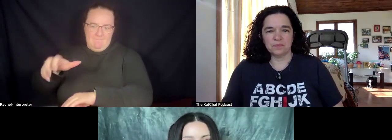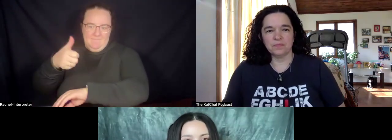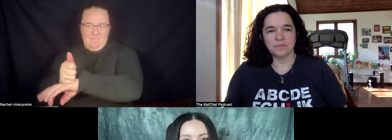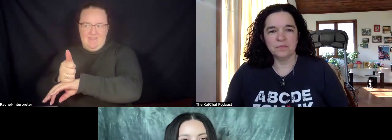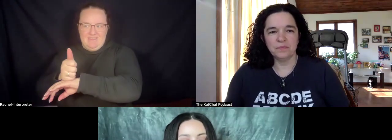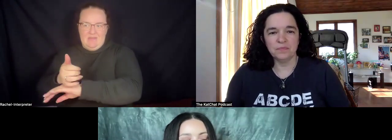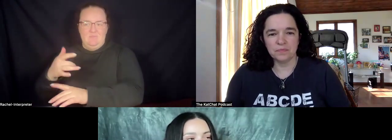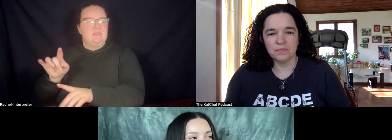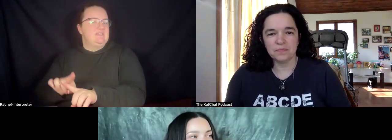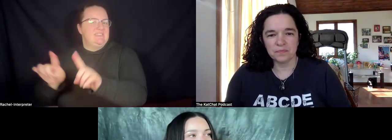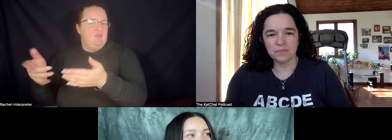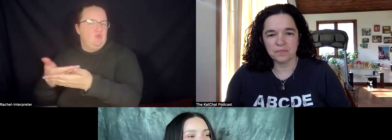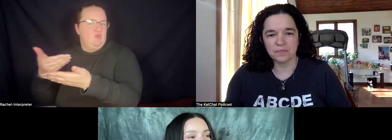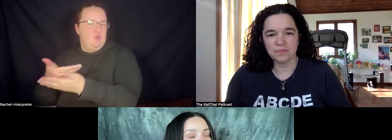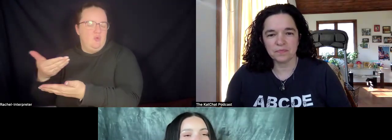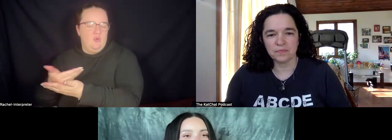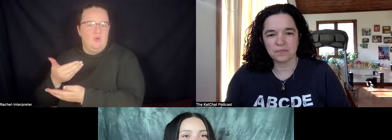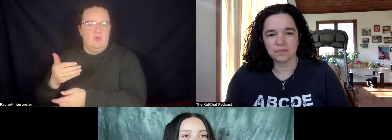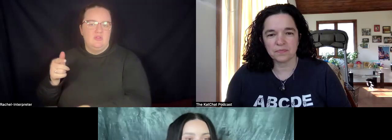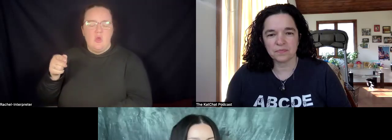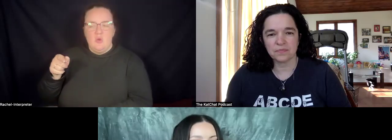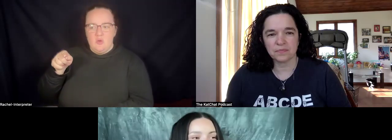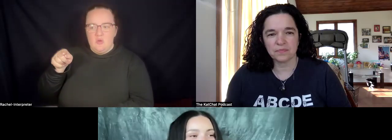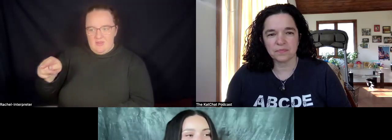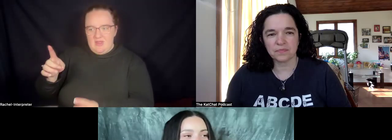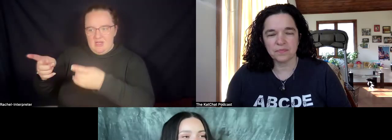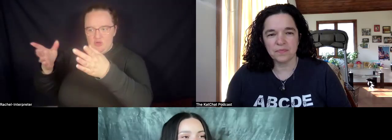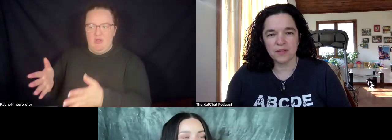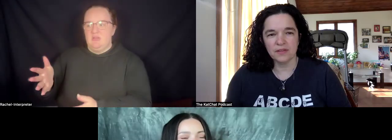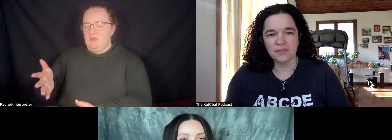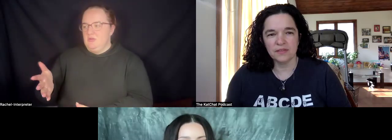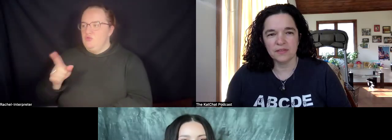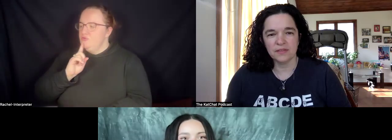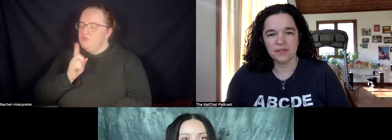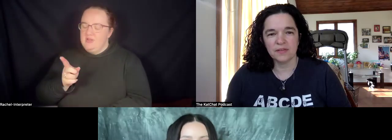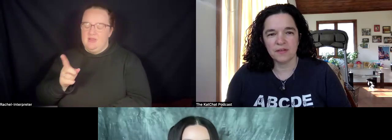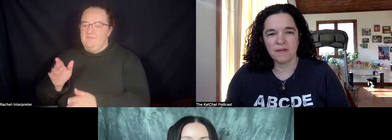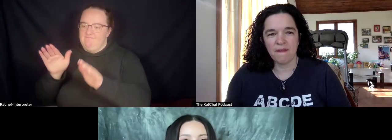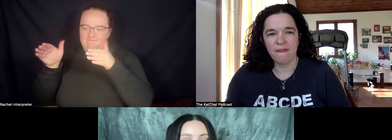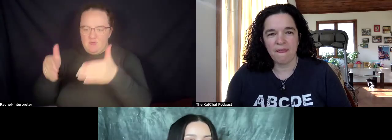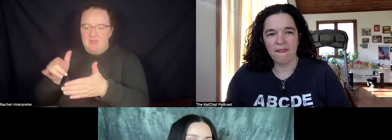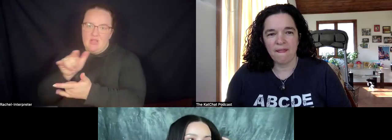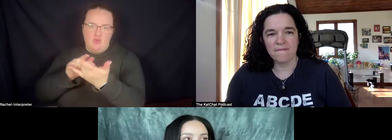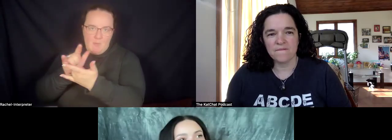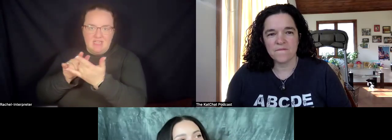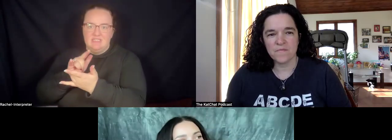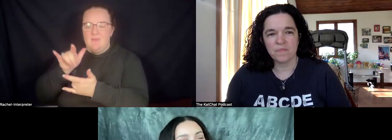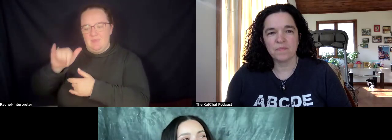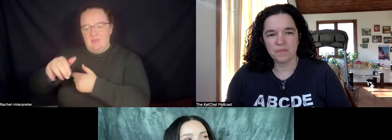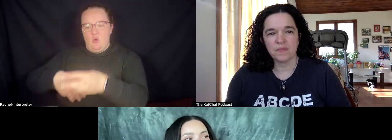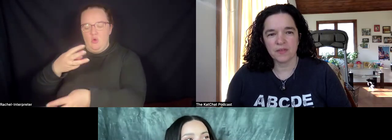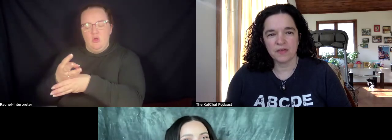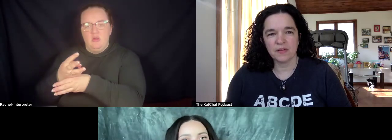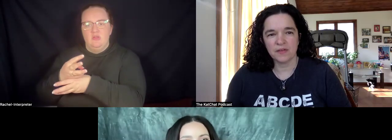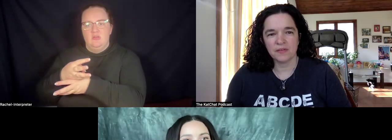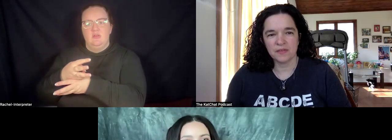that you see in a lot of these films. She really went in for the romanticism in that world, and I think